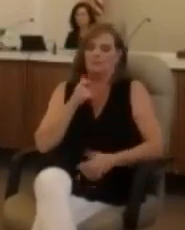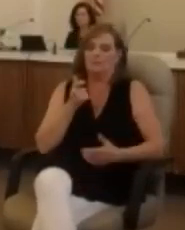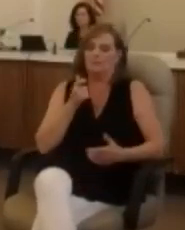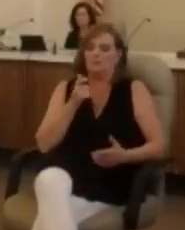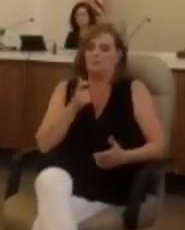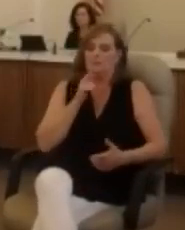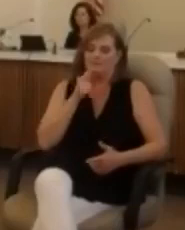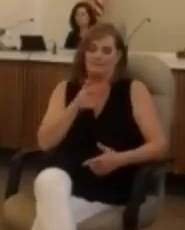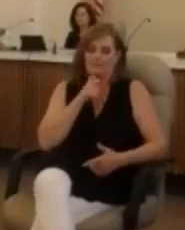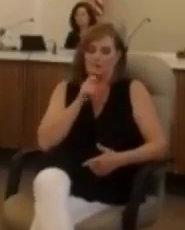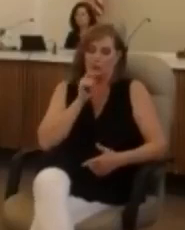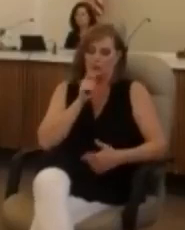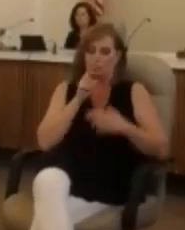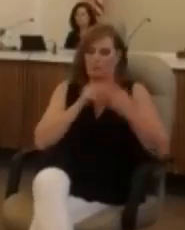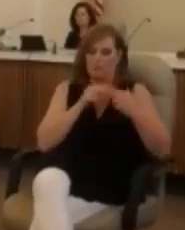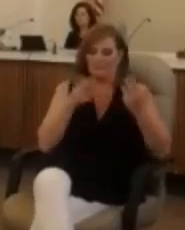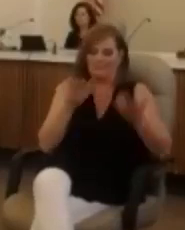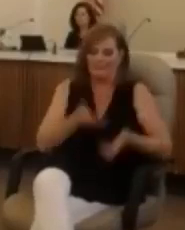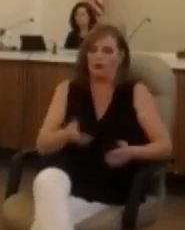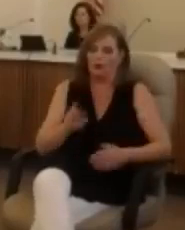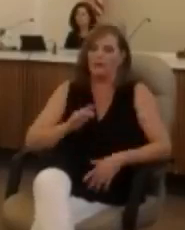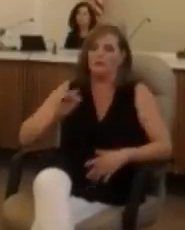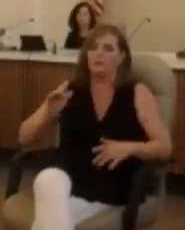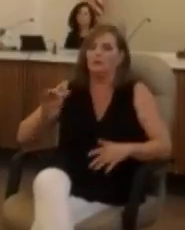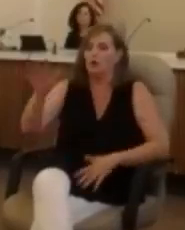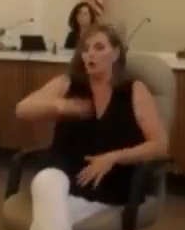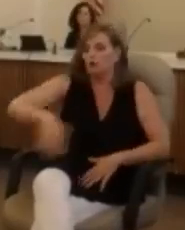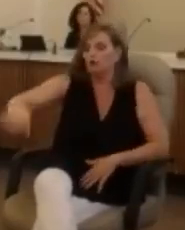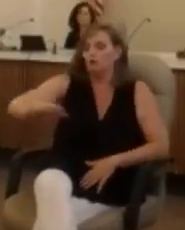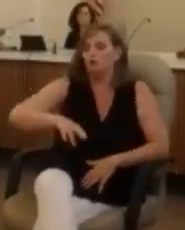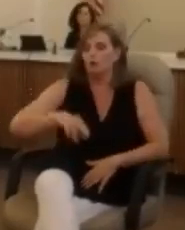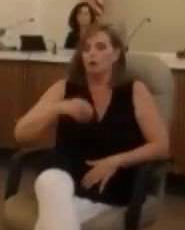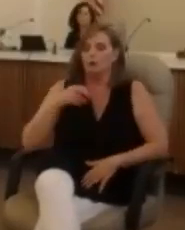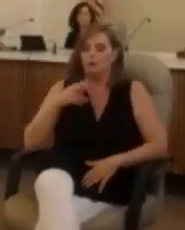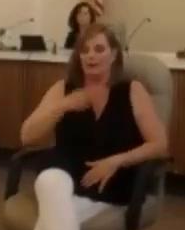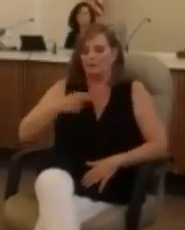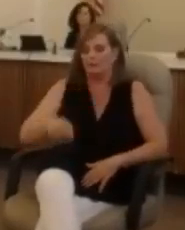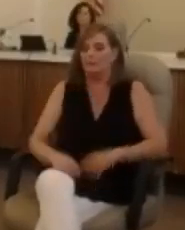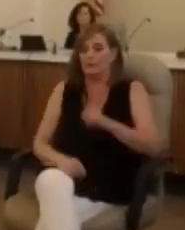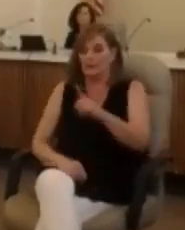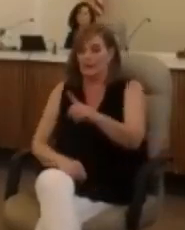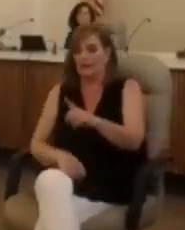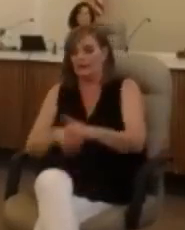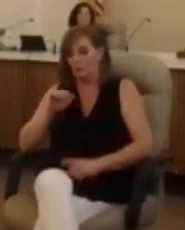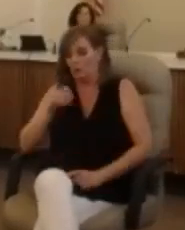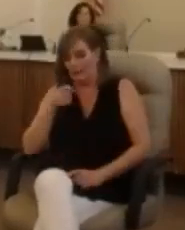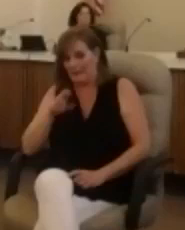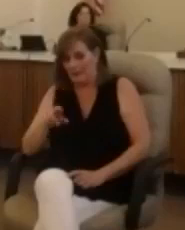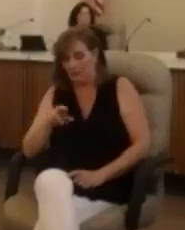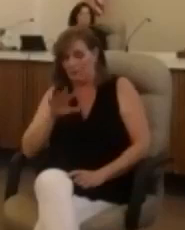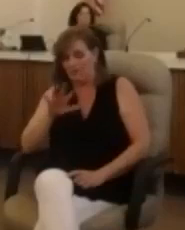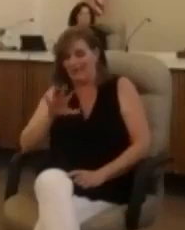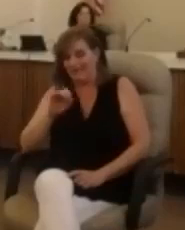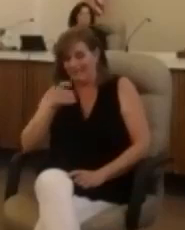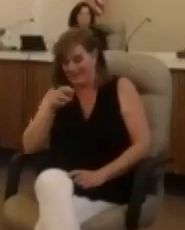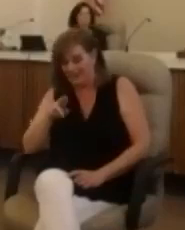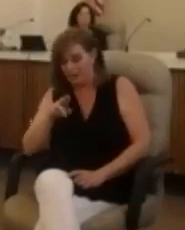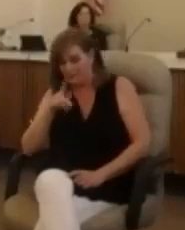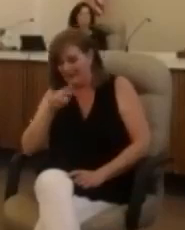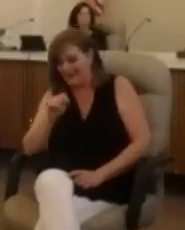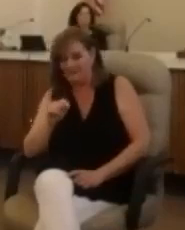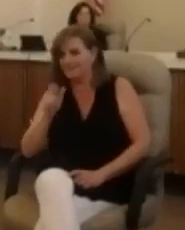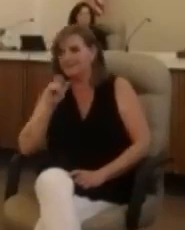why I moved out here in the first place. Is your lot a 5-acre lot? It is not. Right, and it's on the other half